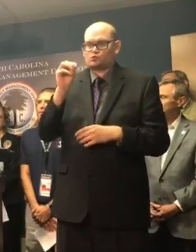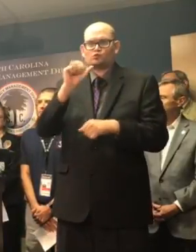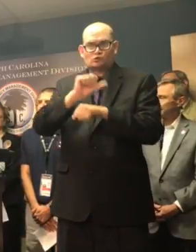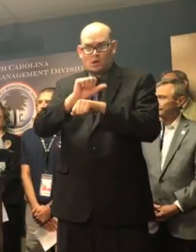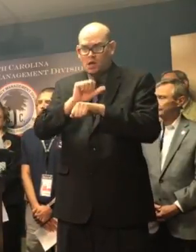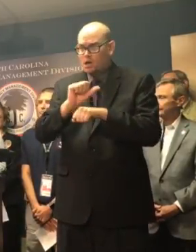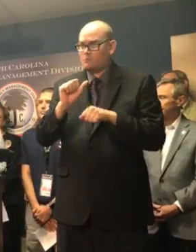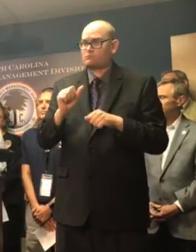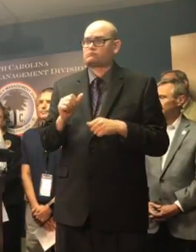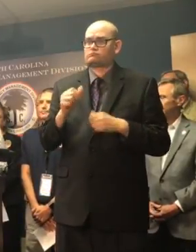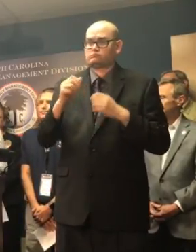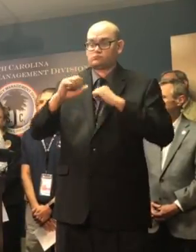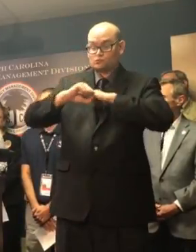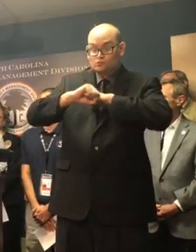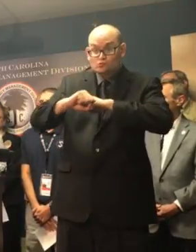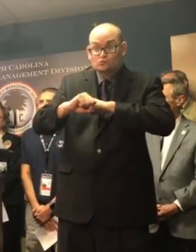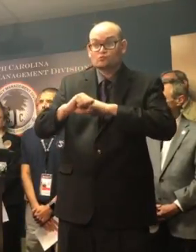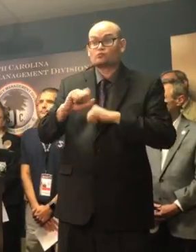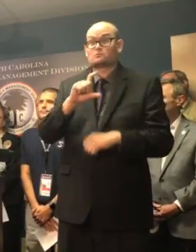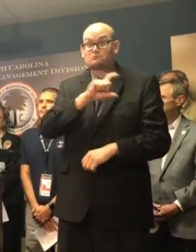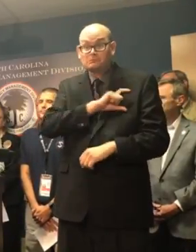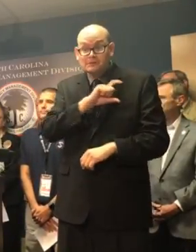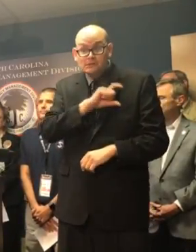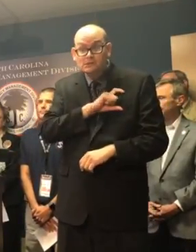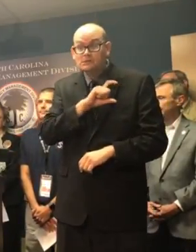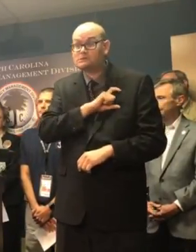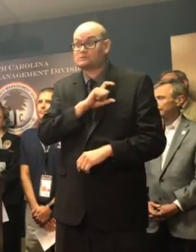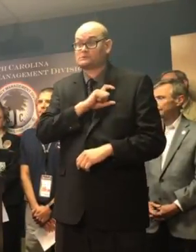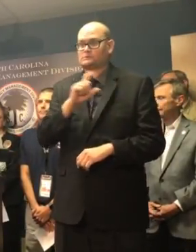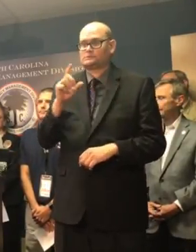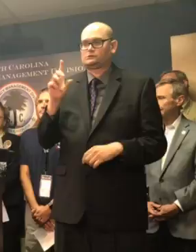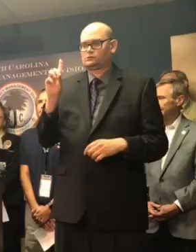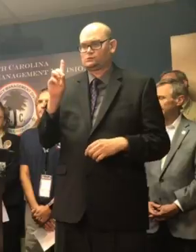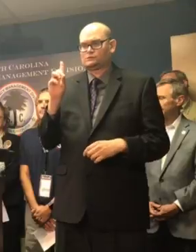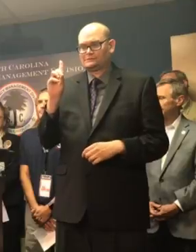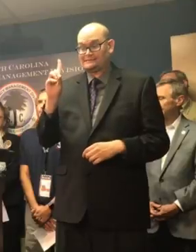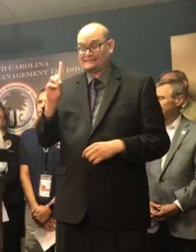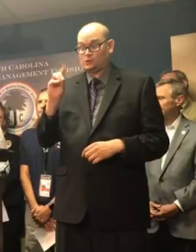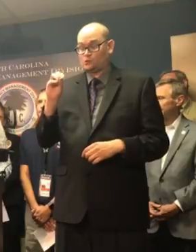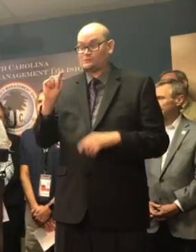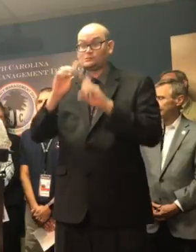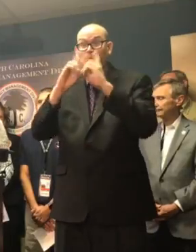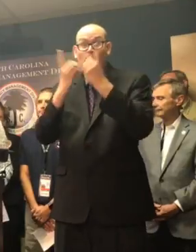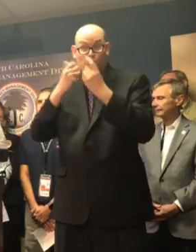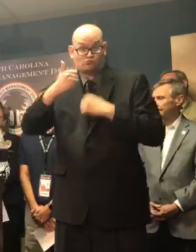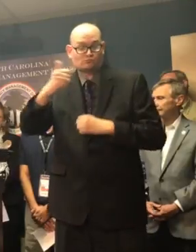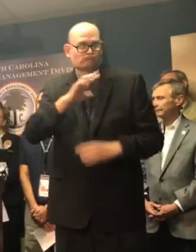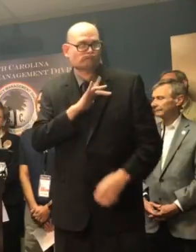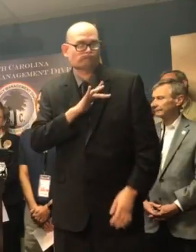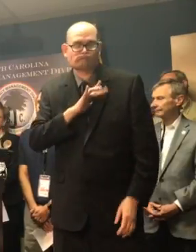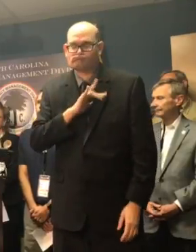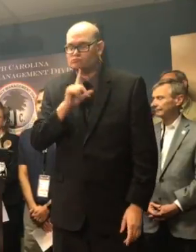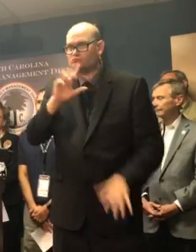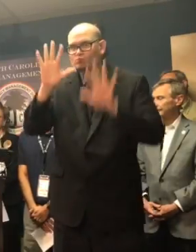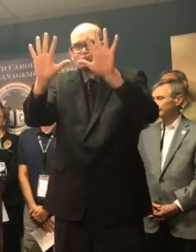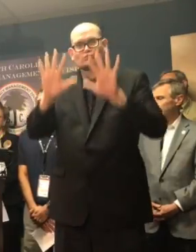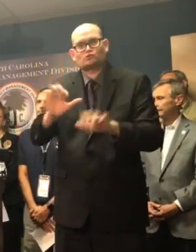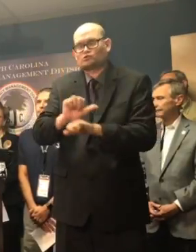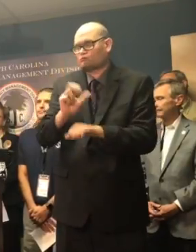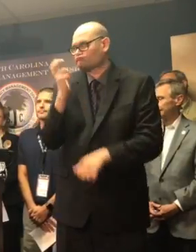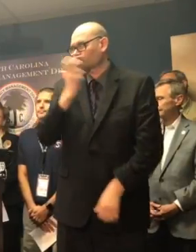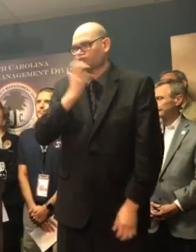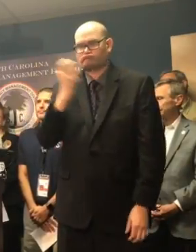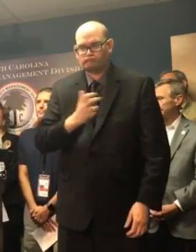Guard and with law enforcement, as well as DOT, to make sure that they can go in as soon as possible. We are